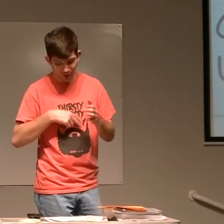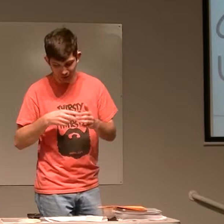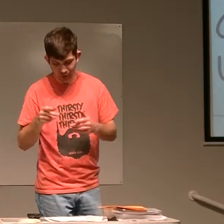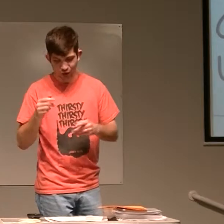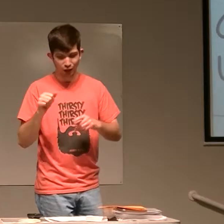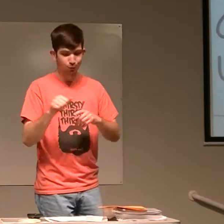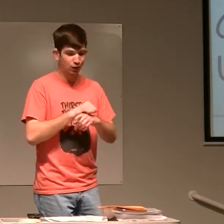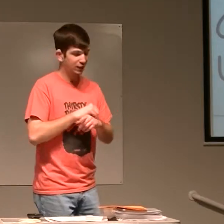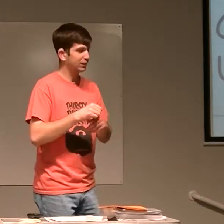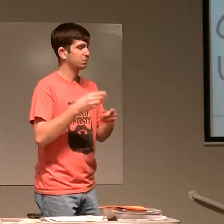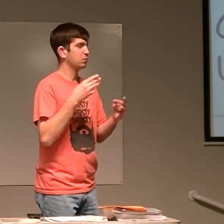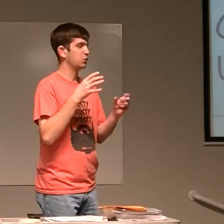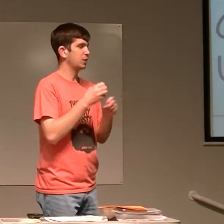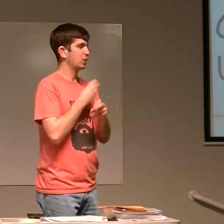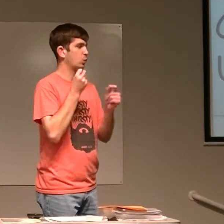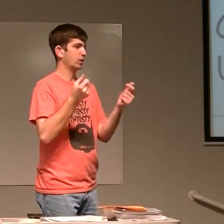read and practice, you get it good.